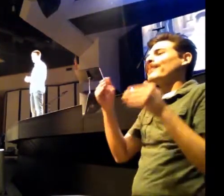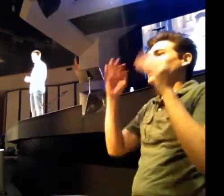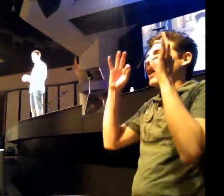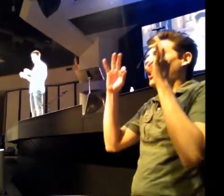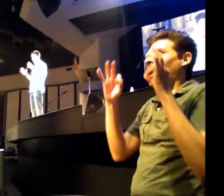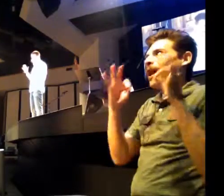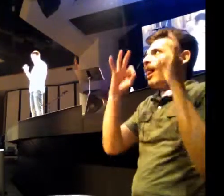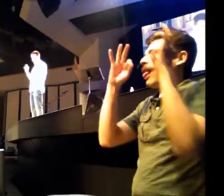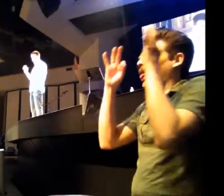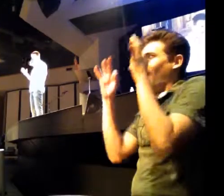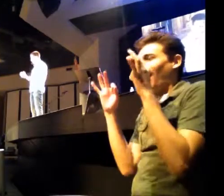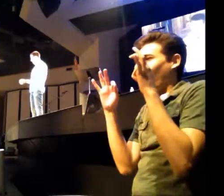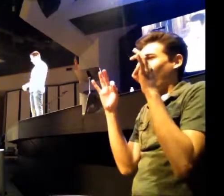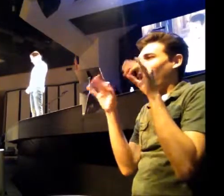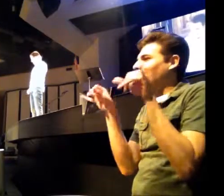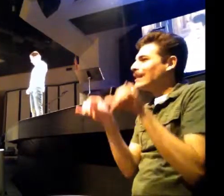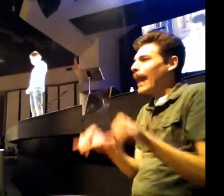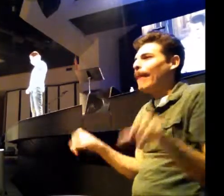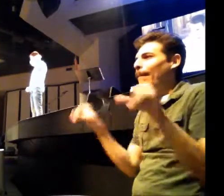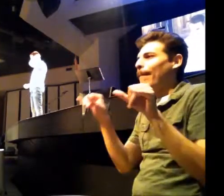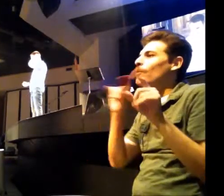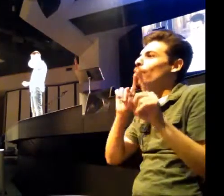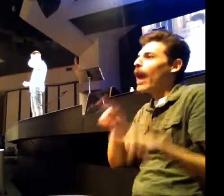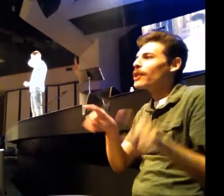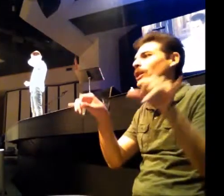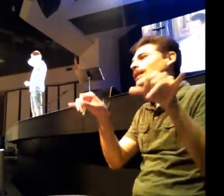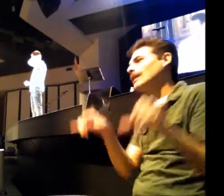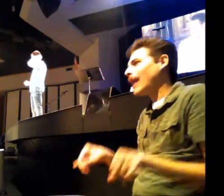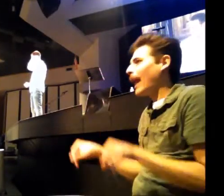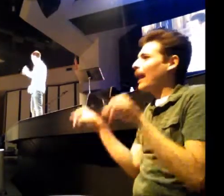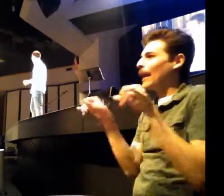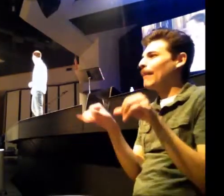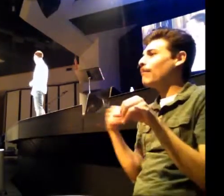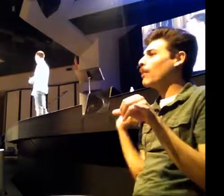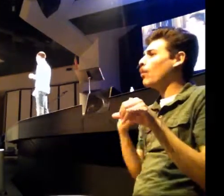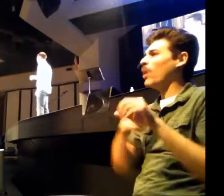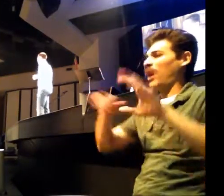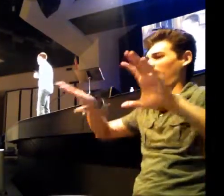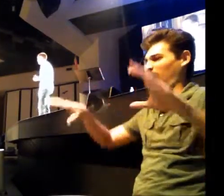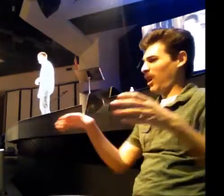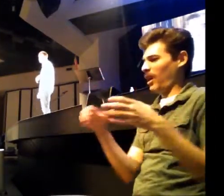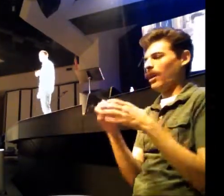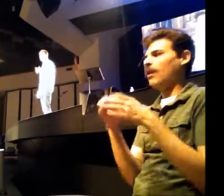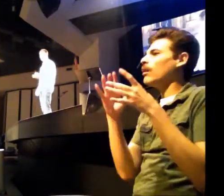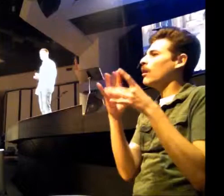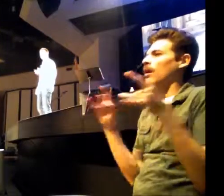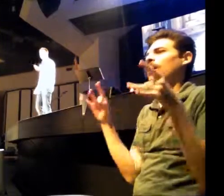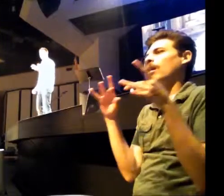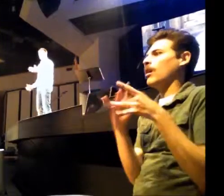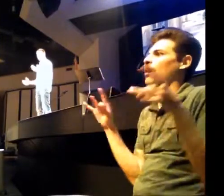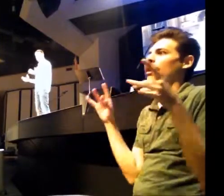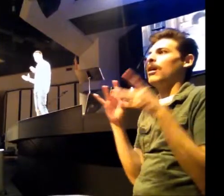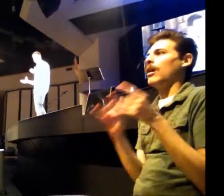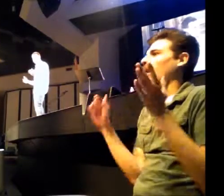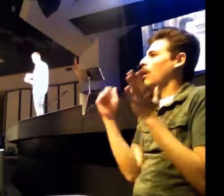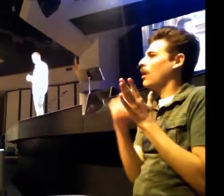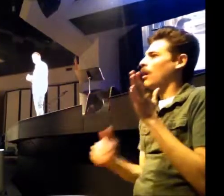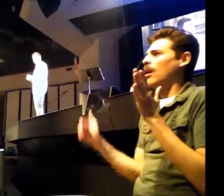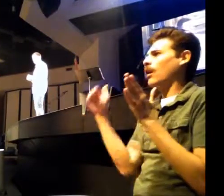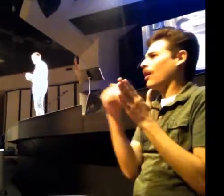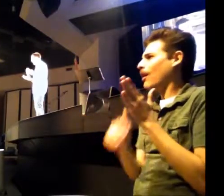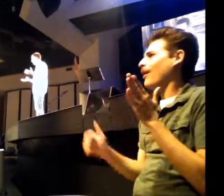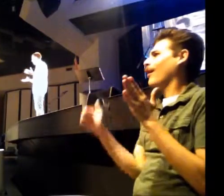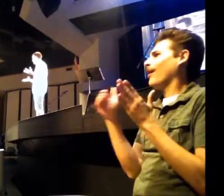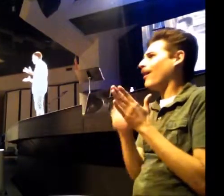moments. It's all been said before, and yet when we get together, we continue to tell them over and over and over